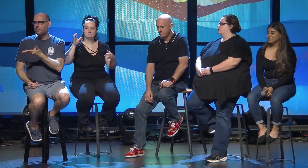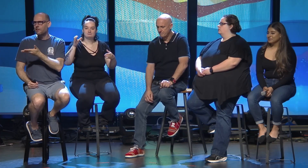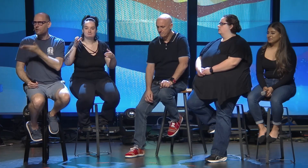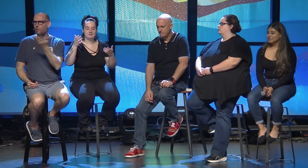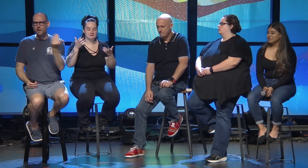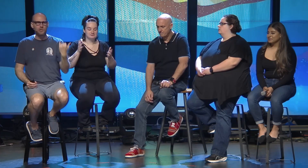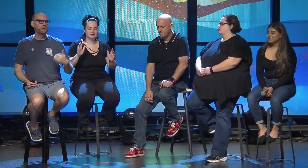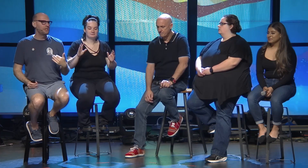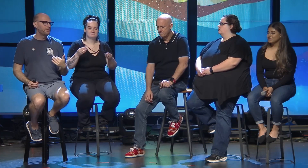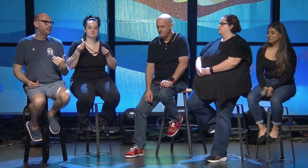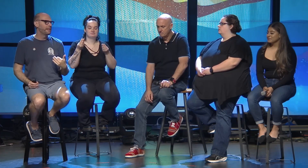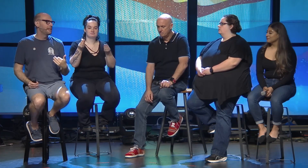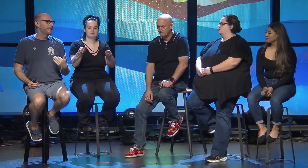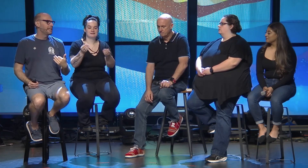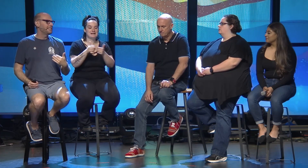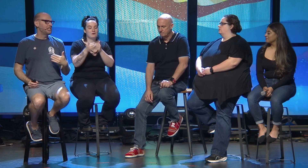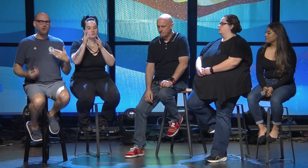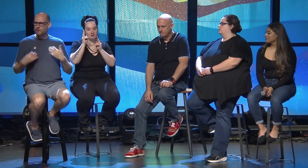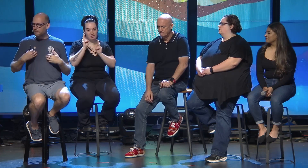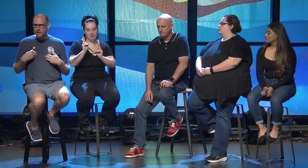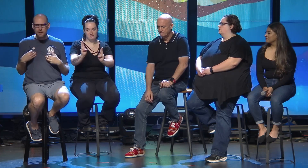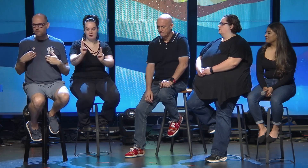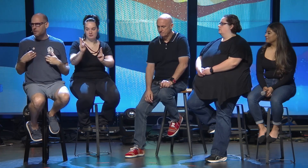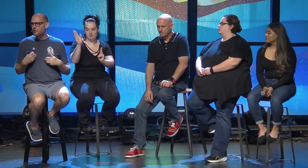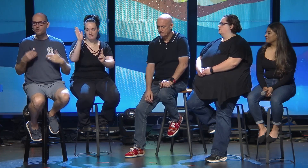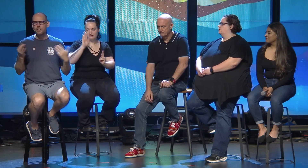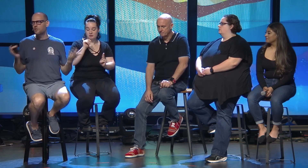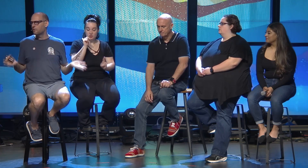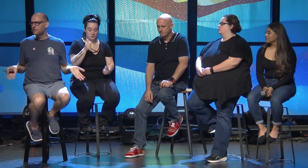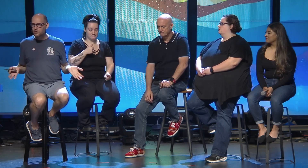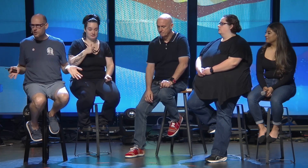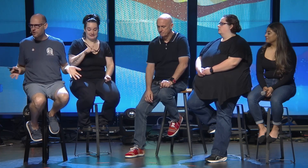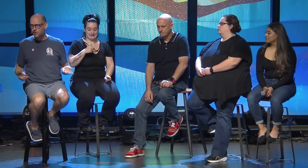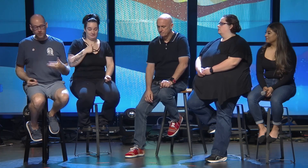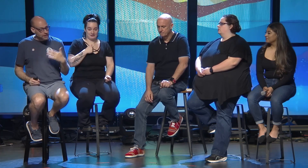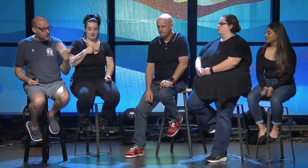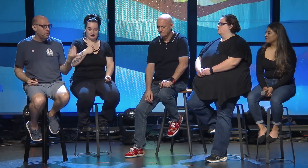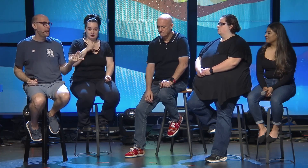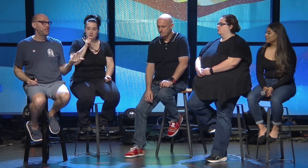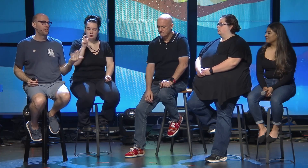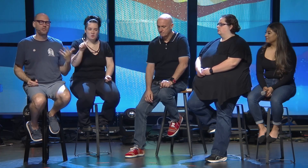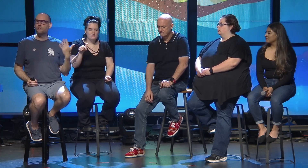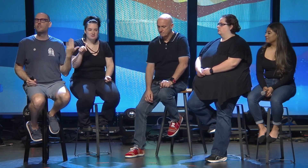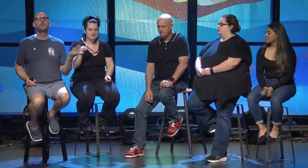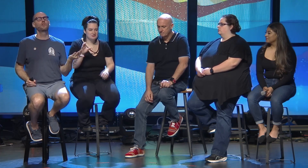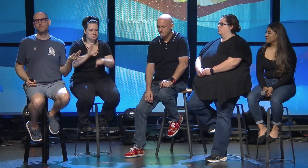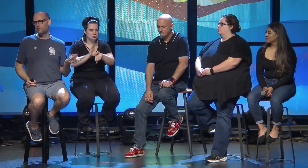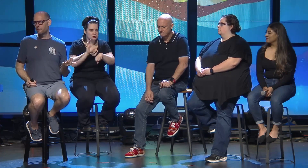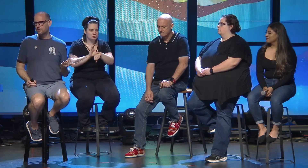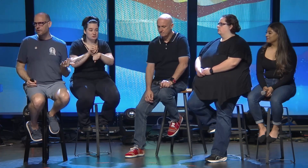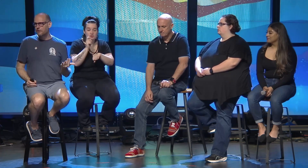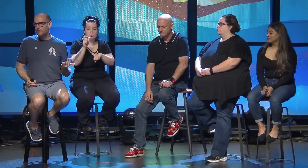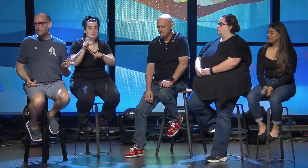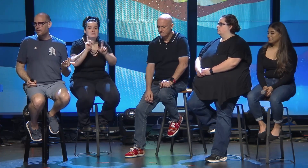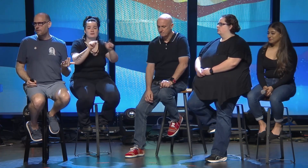honor here in the way in which we do it, is that you don't need me, you don't need to join this church, you don't need to join a church, you don't need to go to